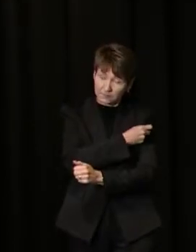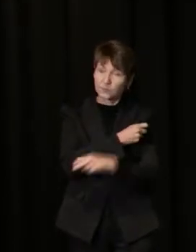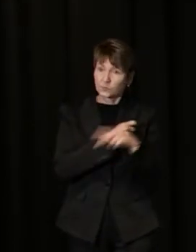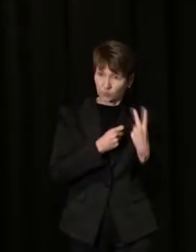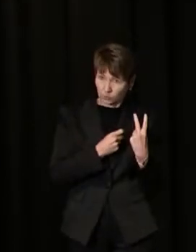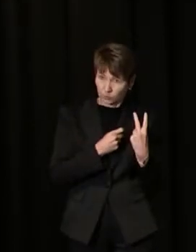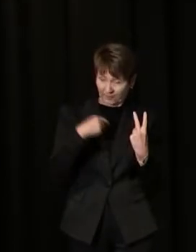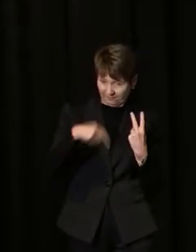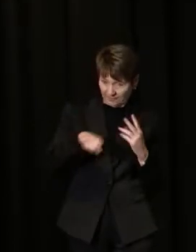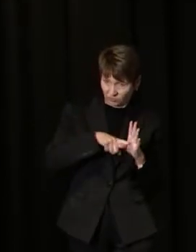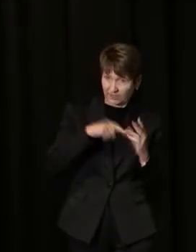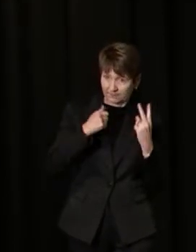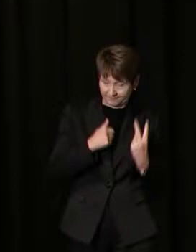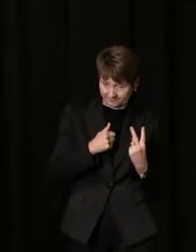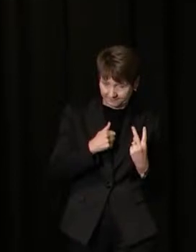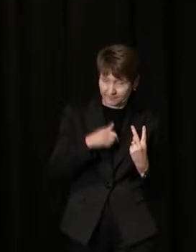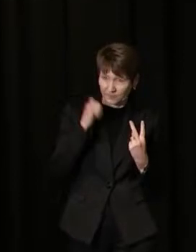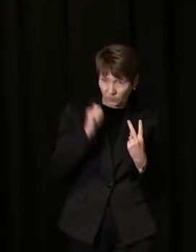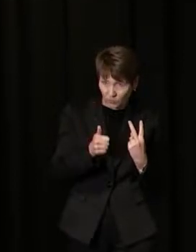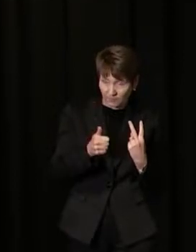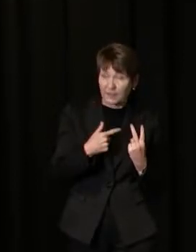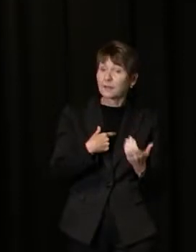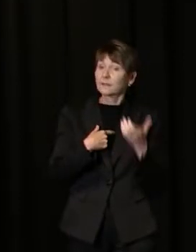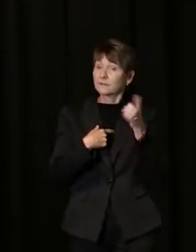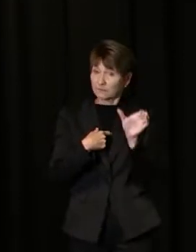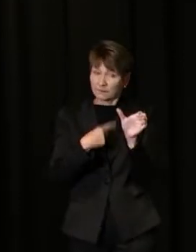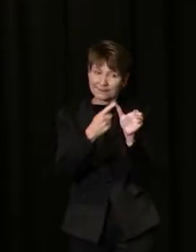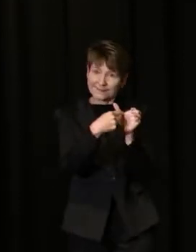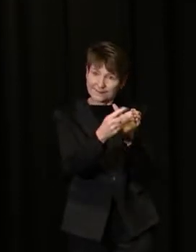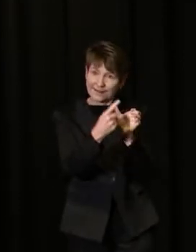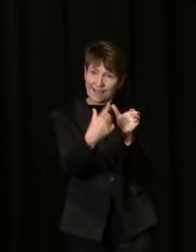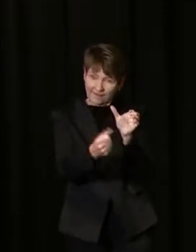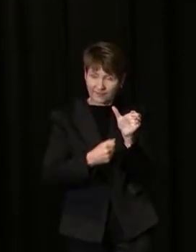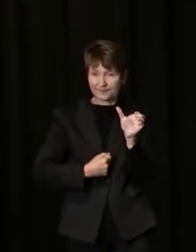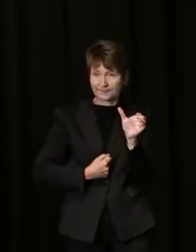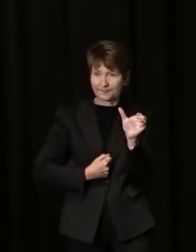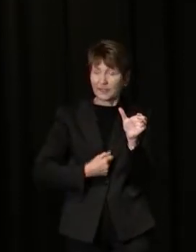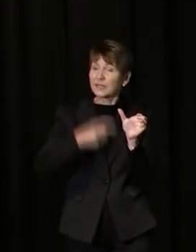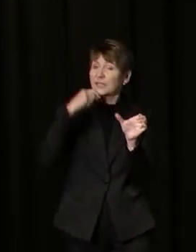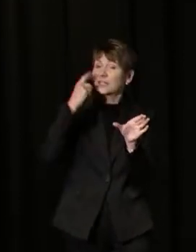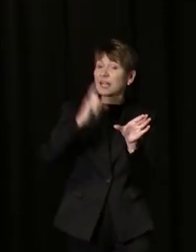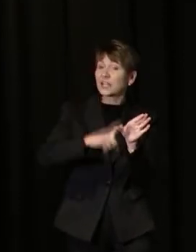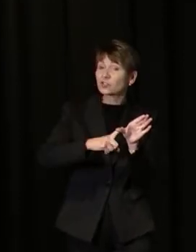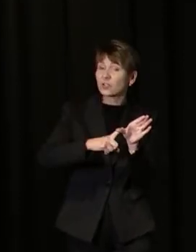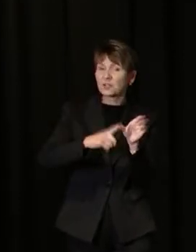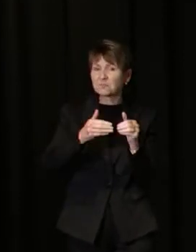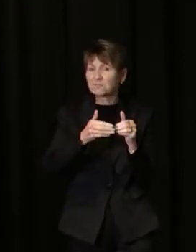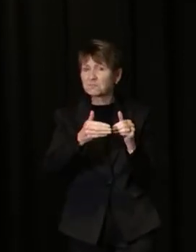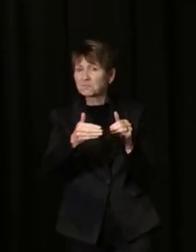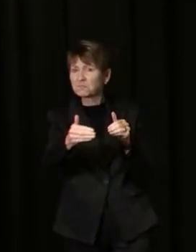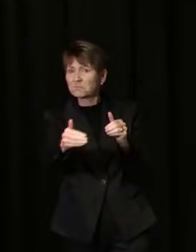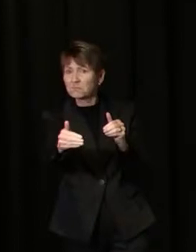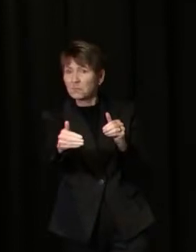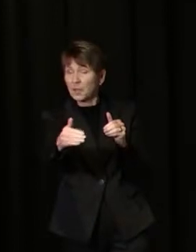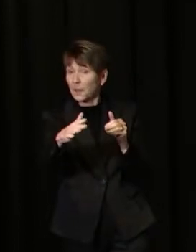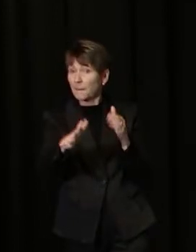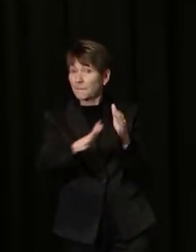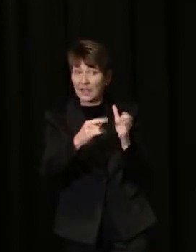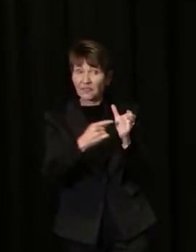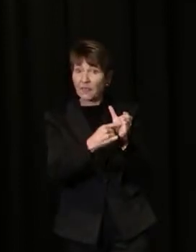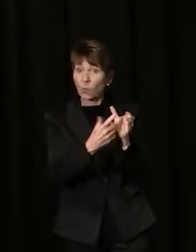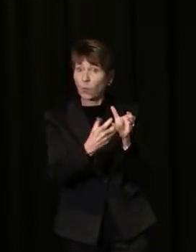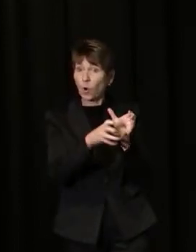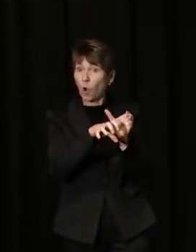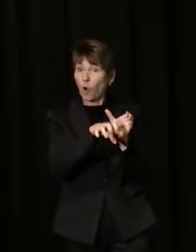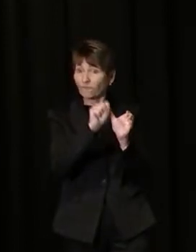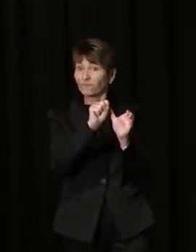Now, what happens is if you, this is a little bit challenging because A, we don't know who's going to have to get a booster. B, we don't know